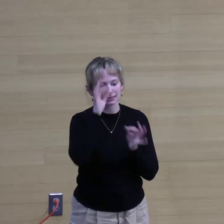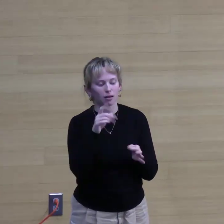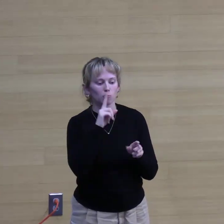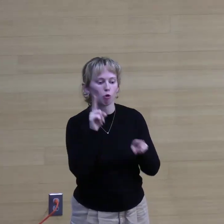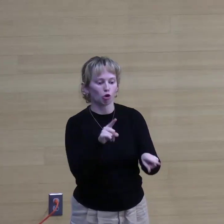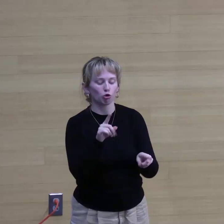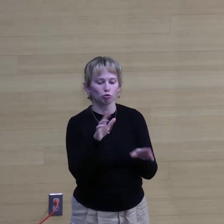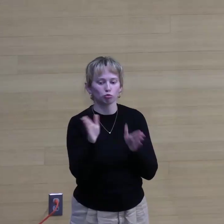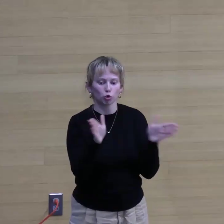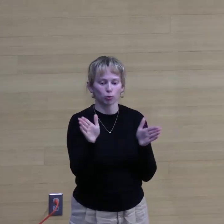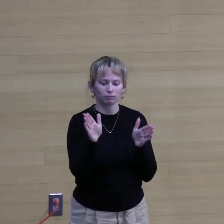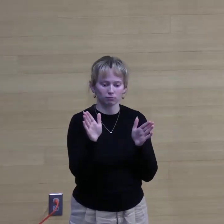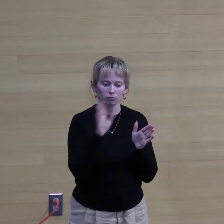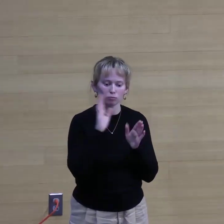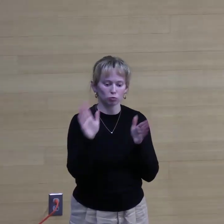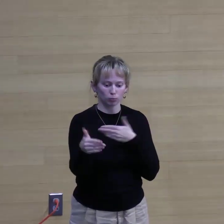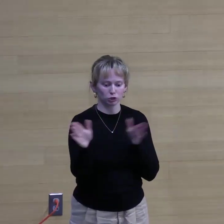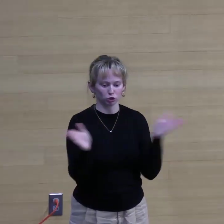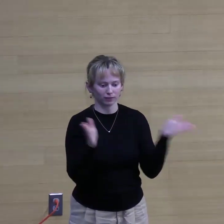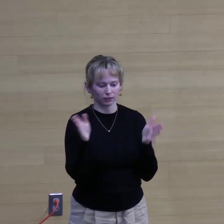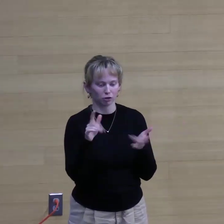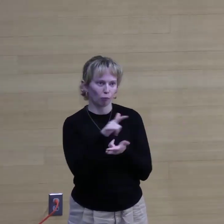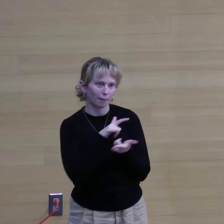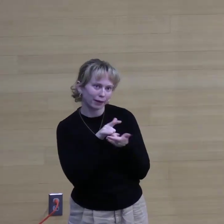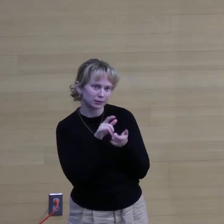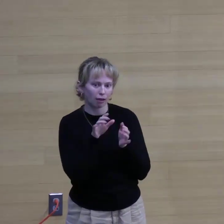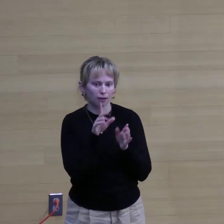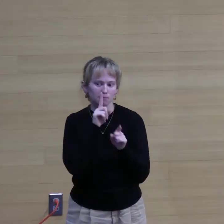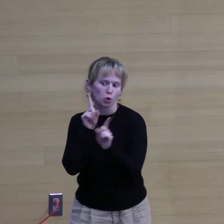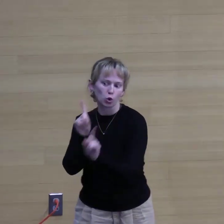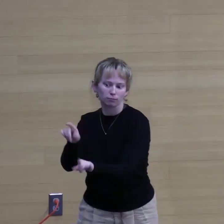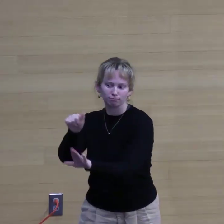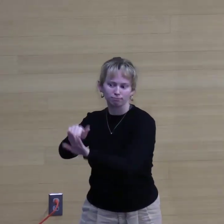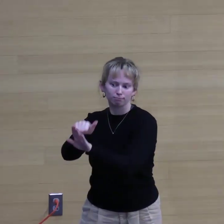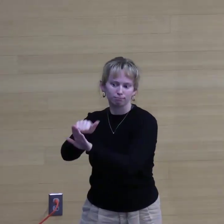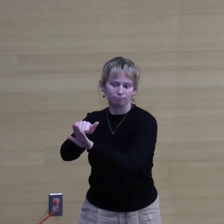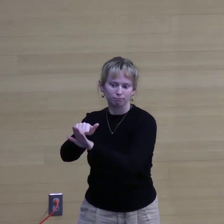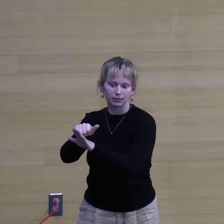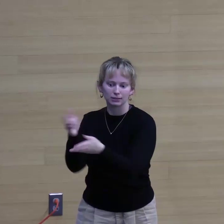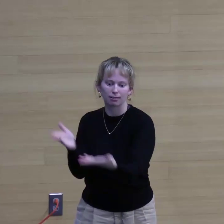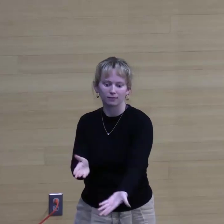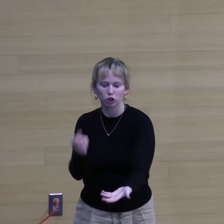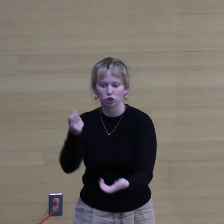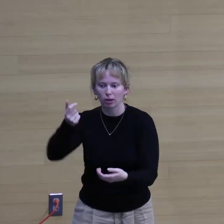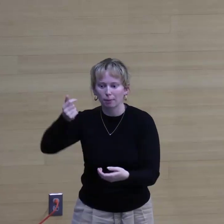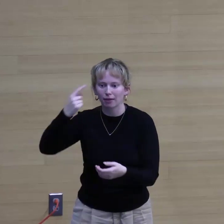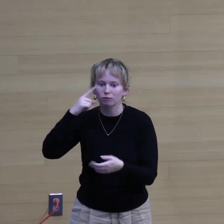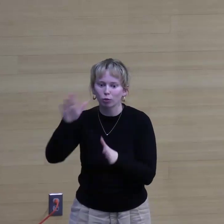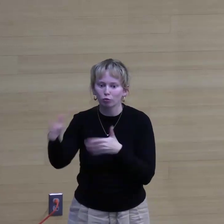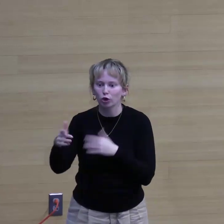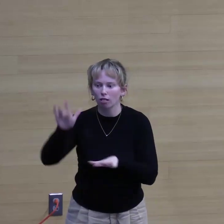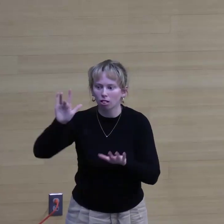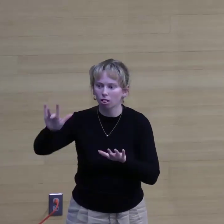room service, being all romantical. Room service showed up to deliver champagne to Bobby and Darcy's room and